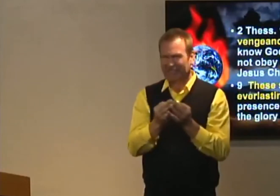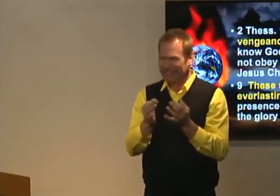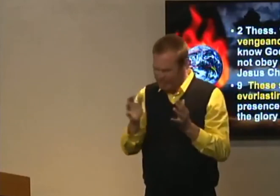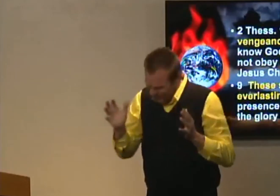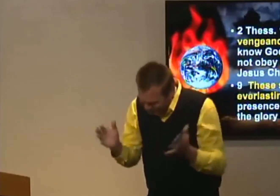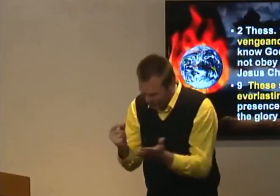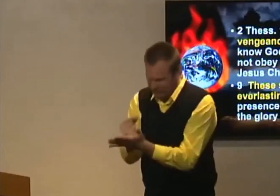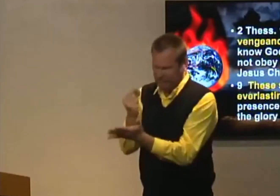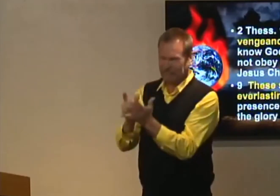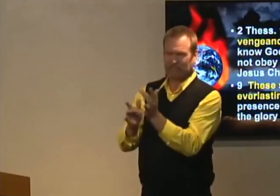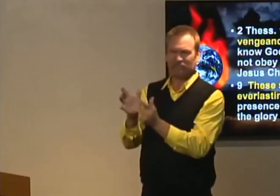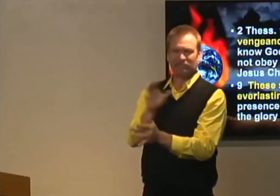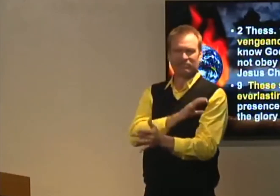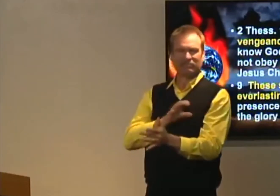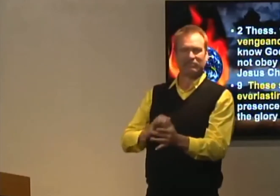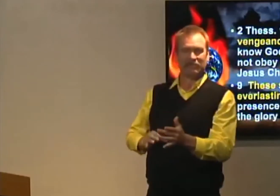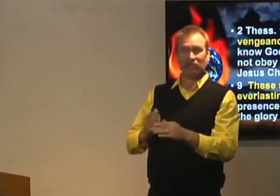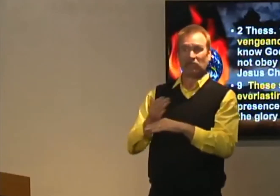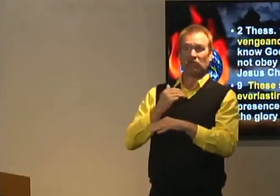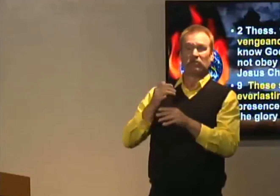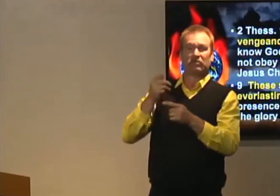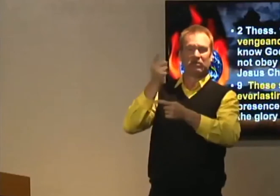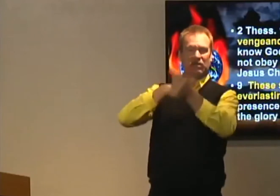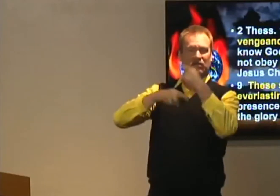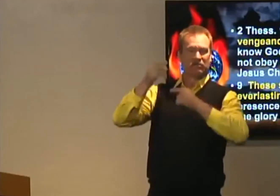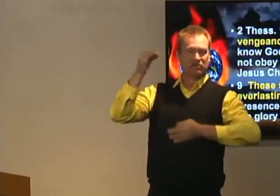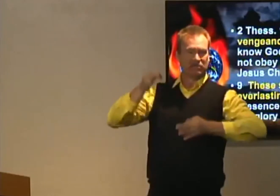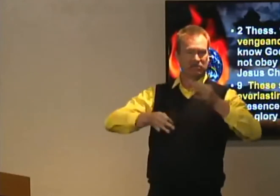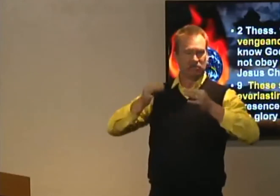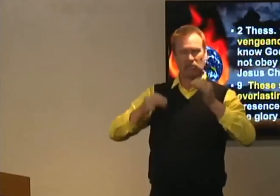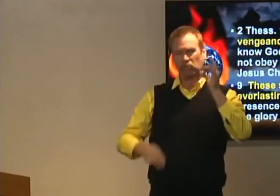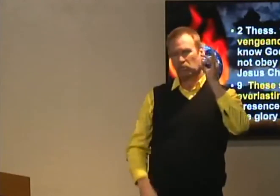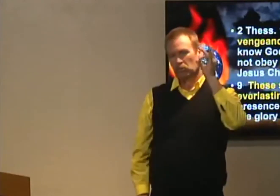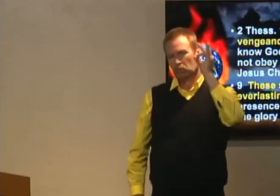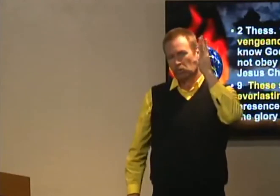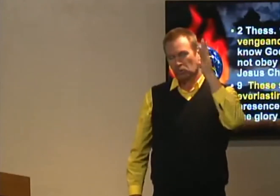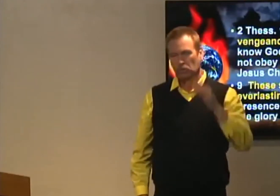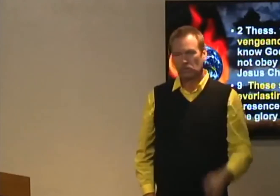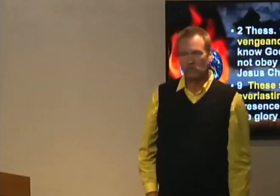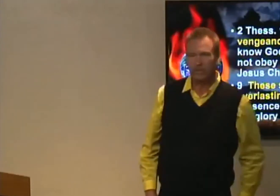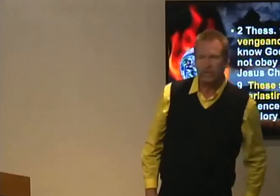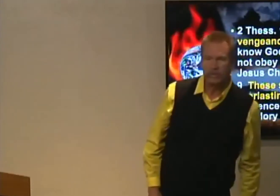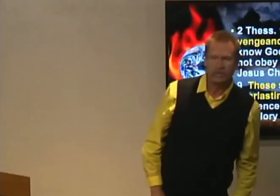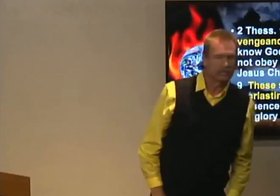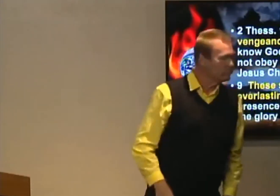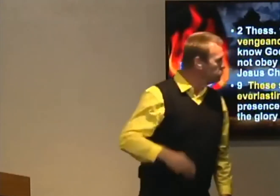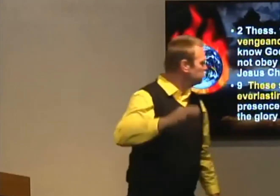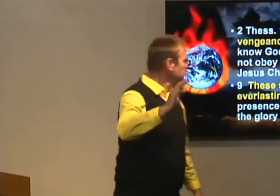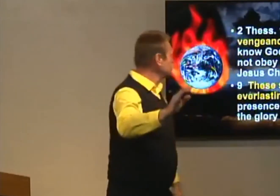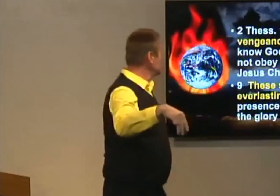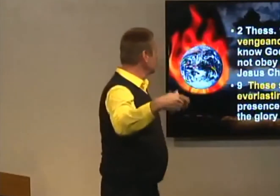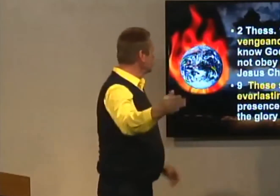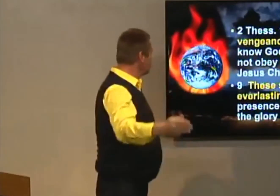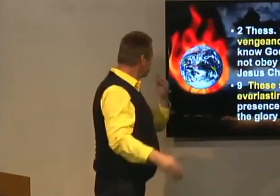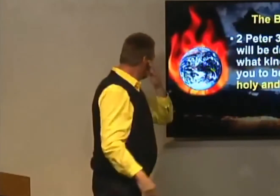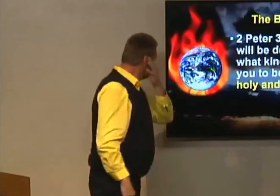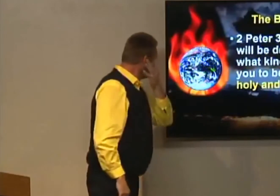Friends, families, we need to encourage them with the gospel of Christ. Because he will come again in judgment. And it will be a terrible